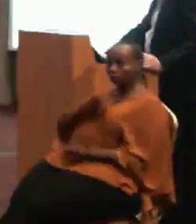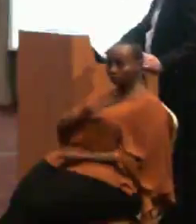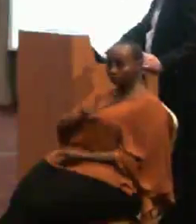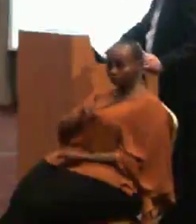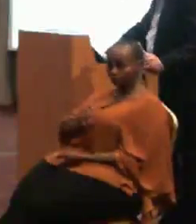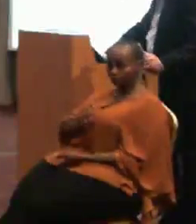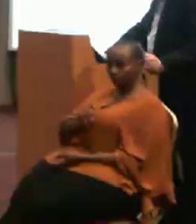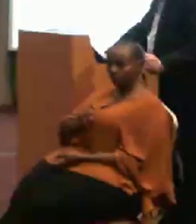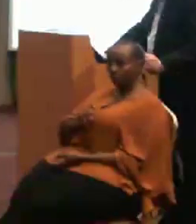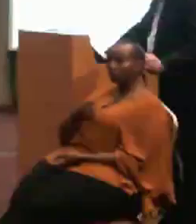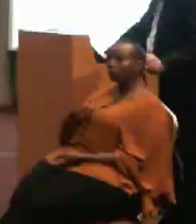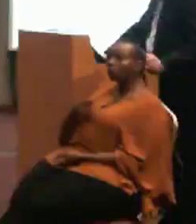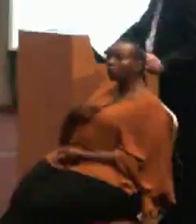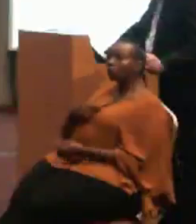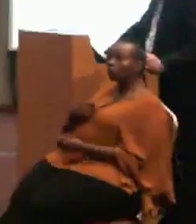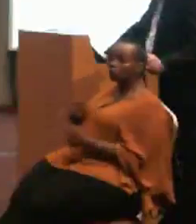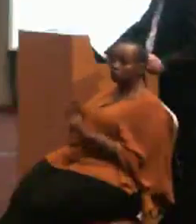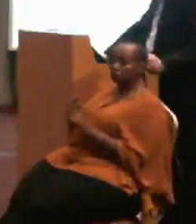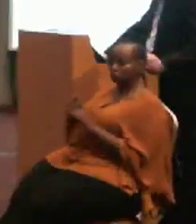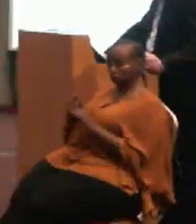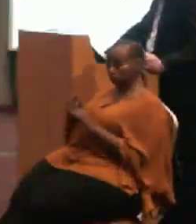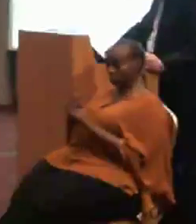aspiration is to get up to